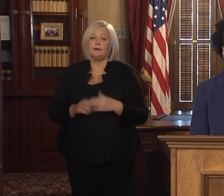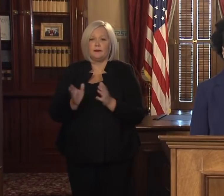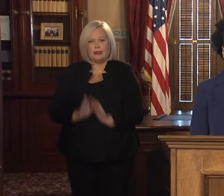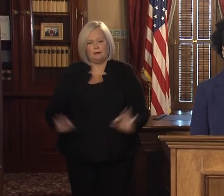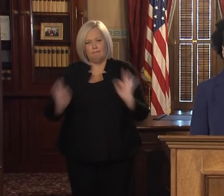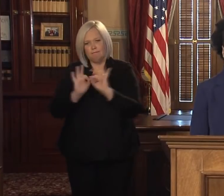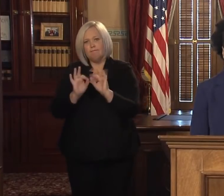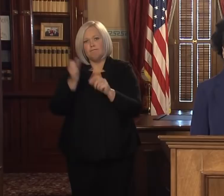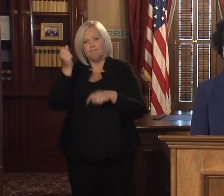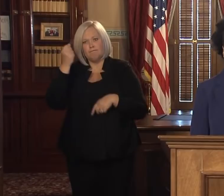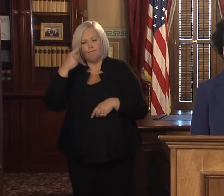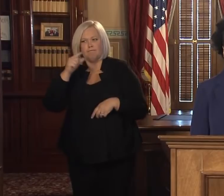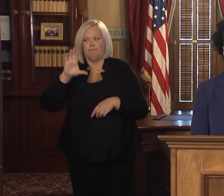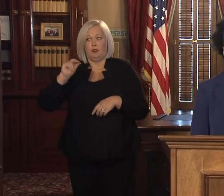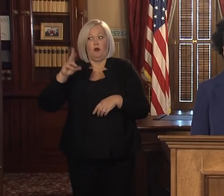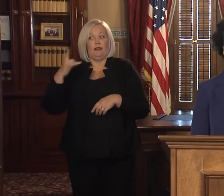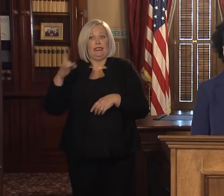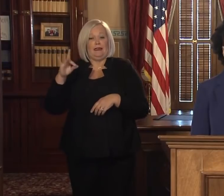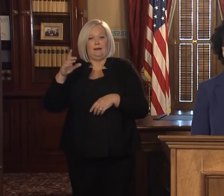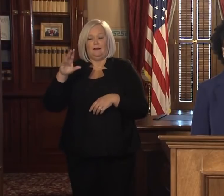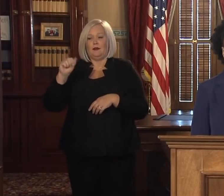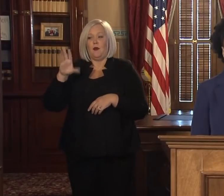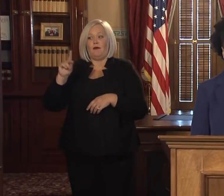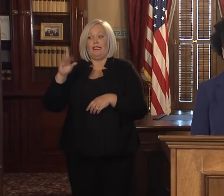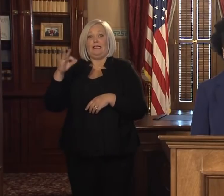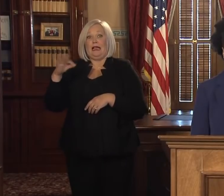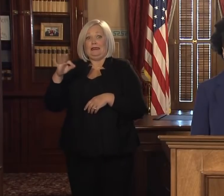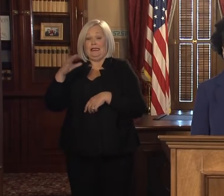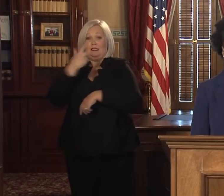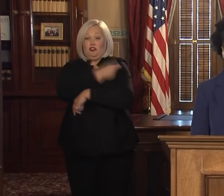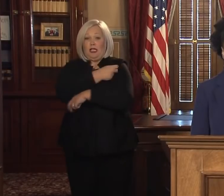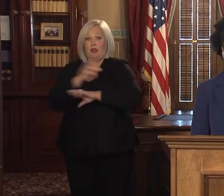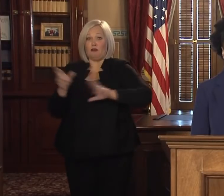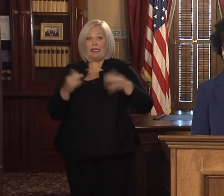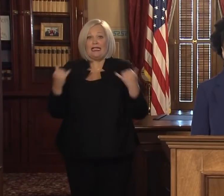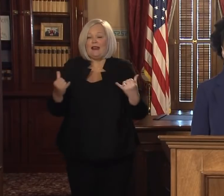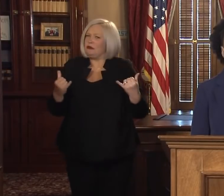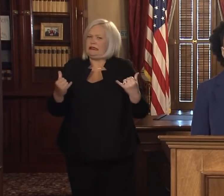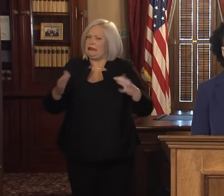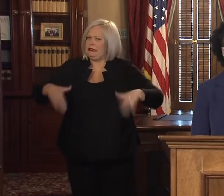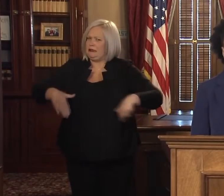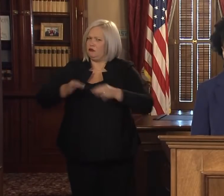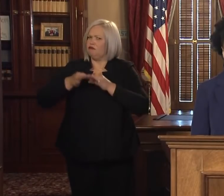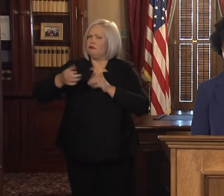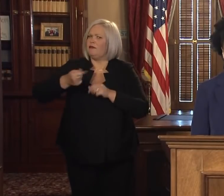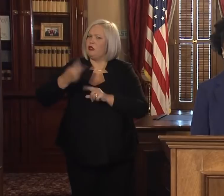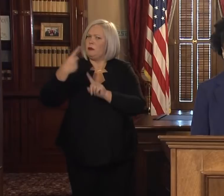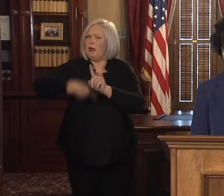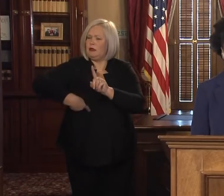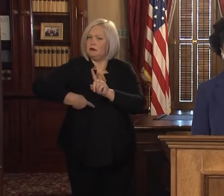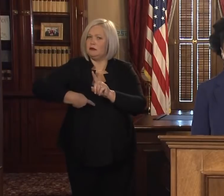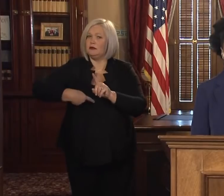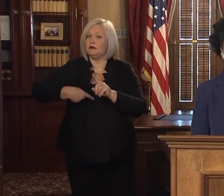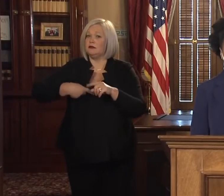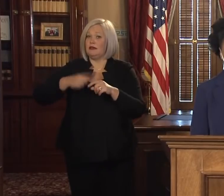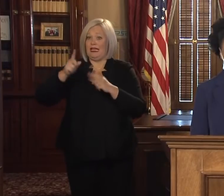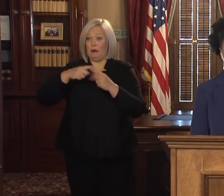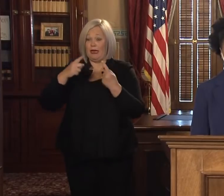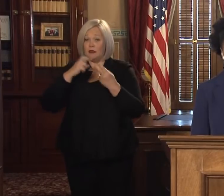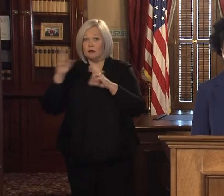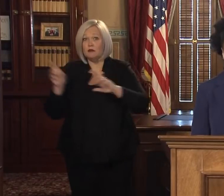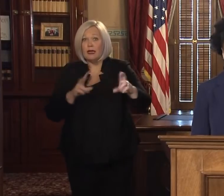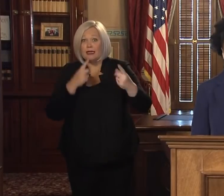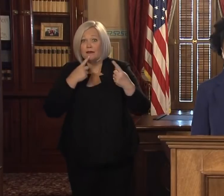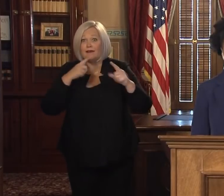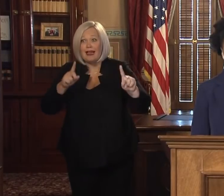COVID vaccine is several months away from being widely available. And when it is, it will take months more for people to receive